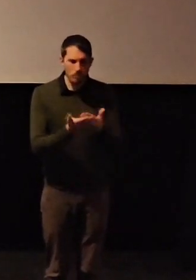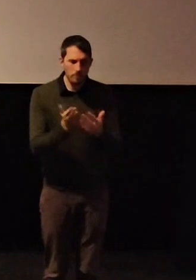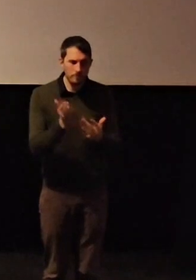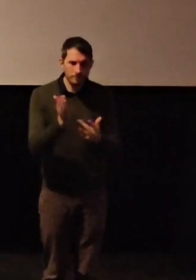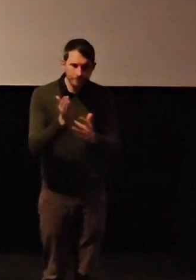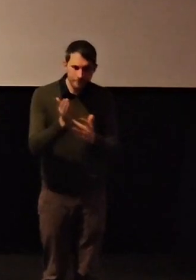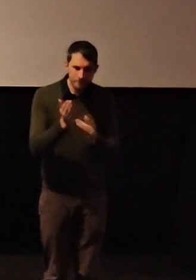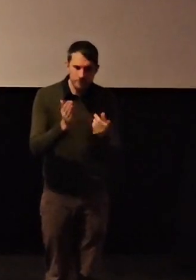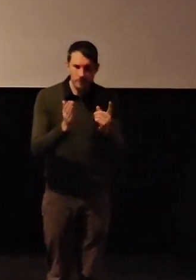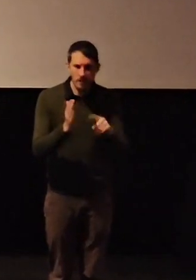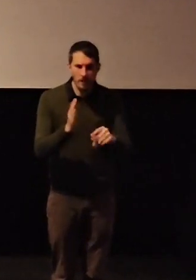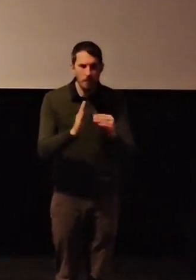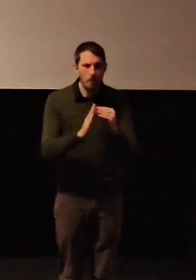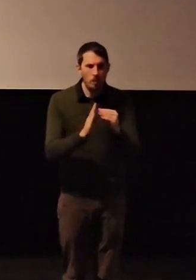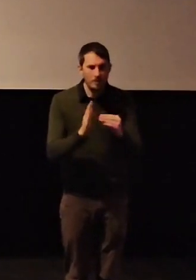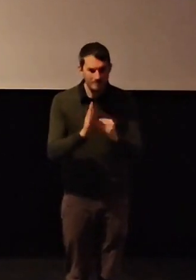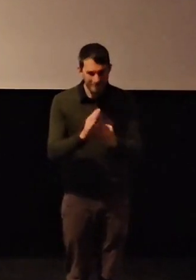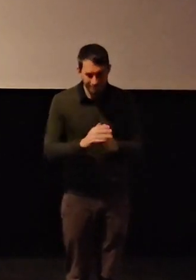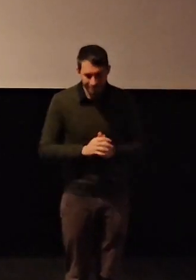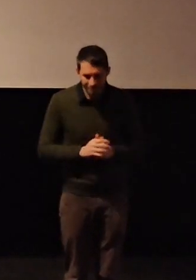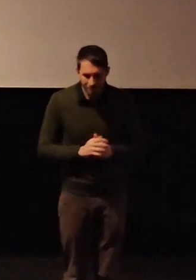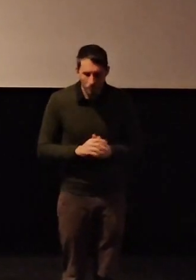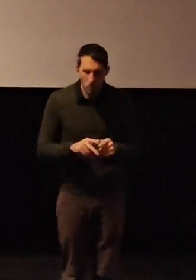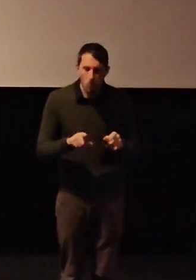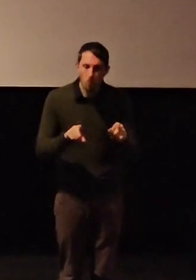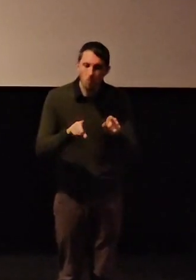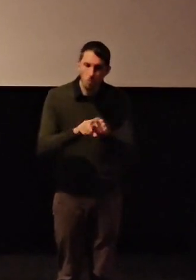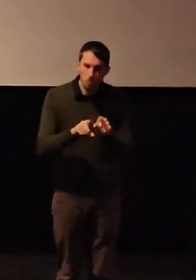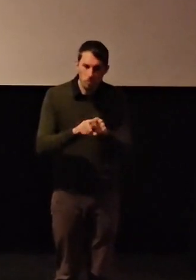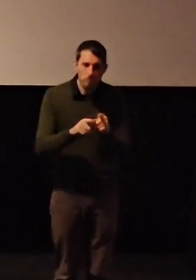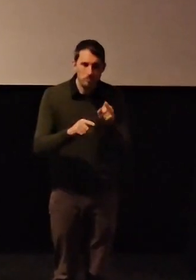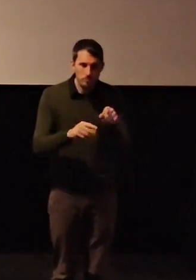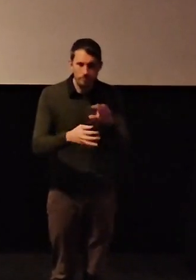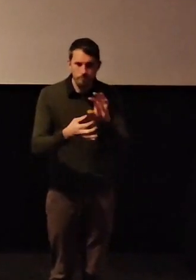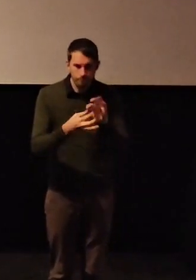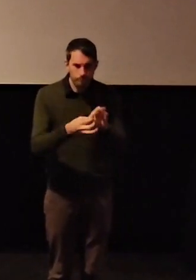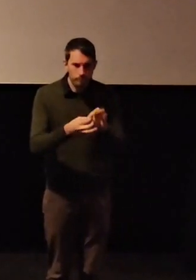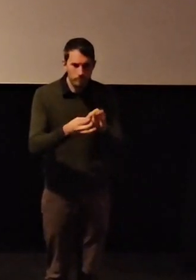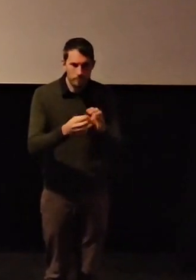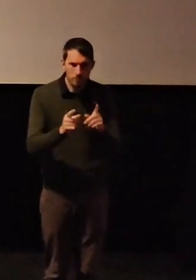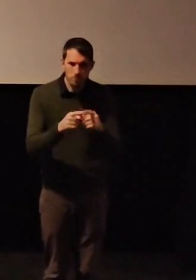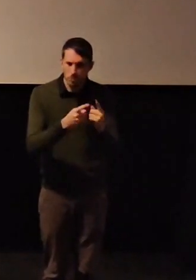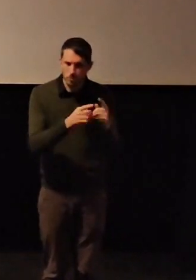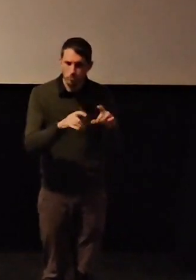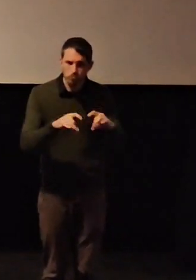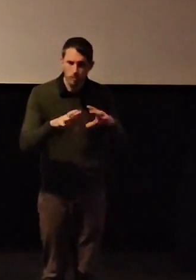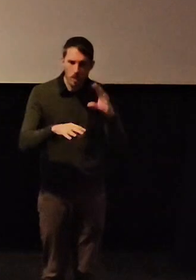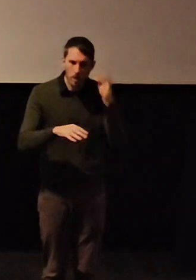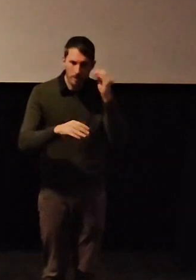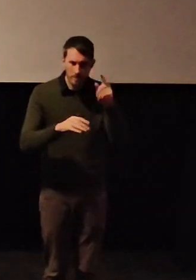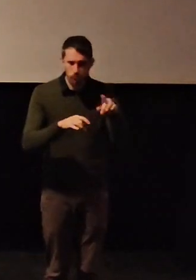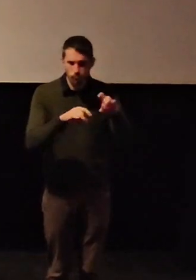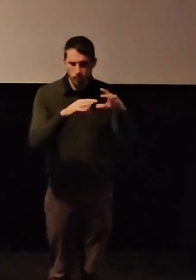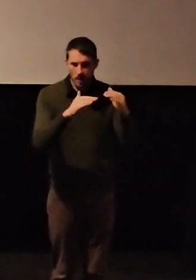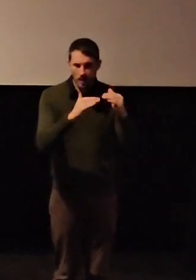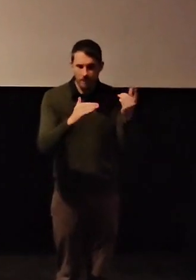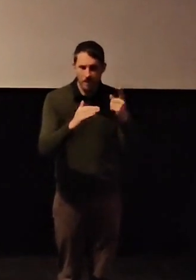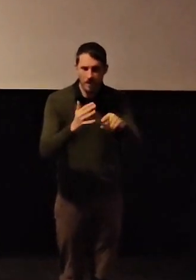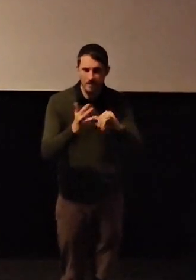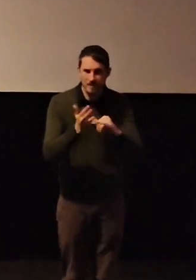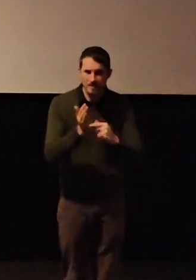and policy, Julia also serves on multiple Australian committees at the federal and state